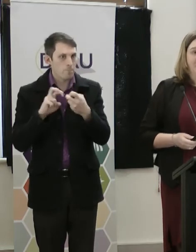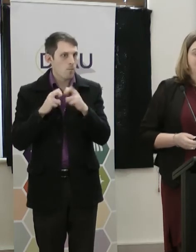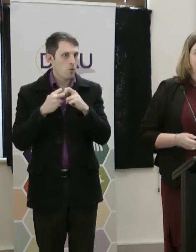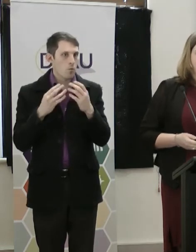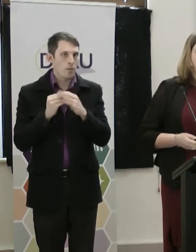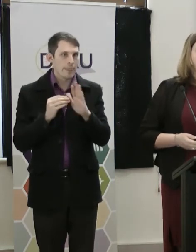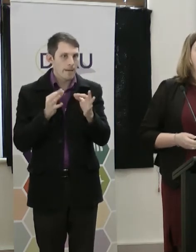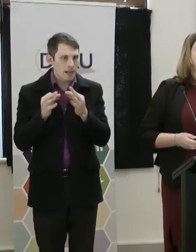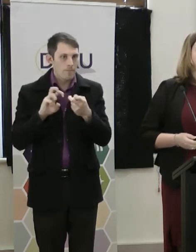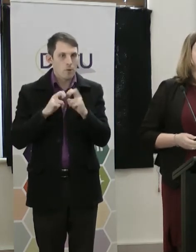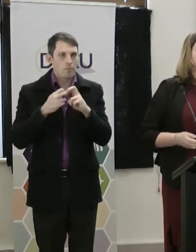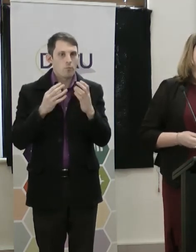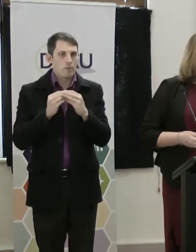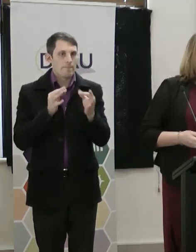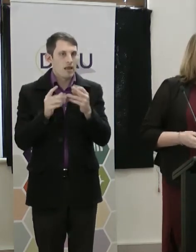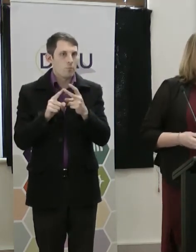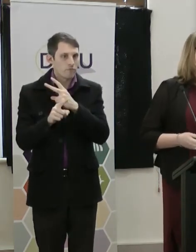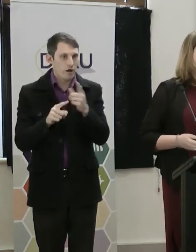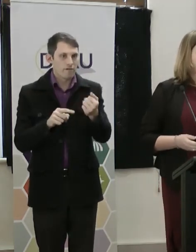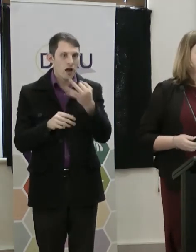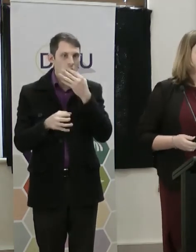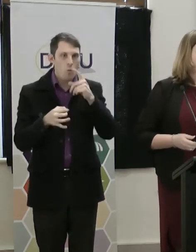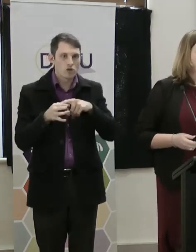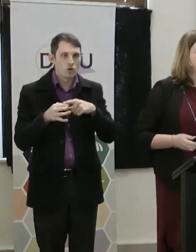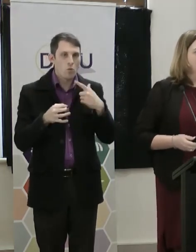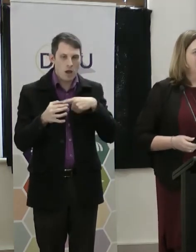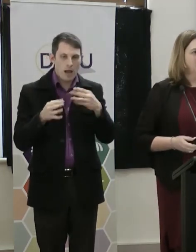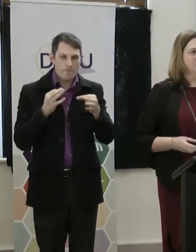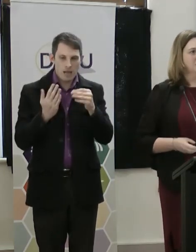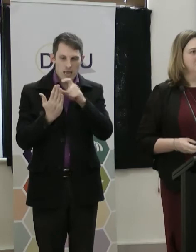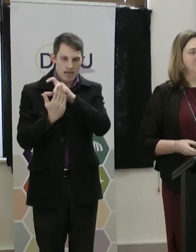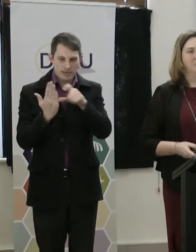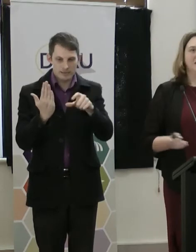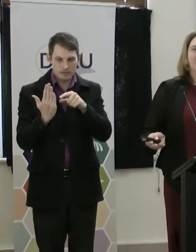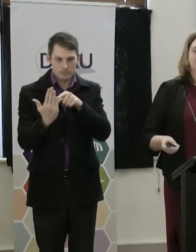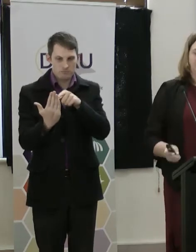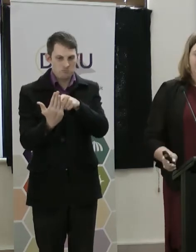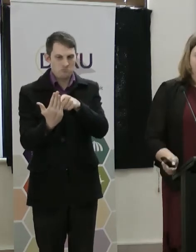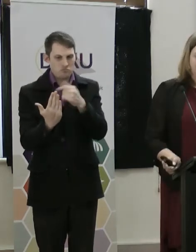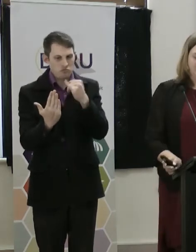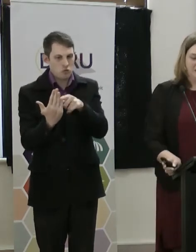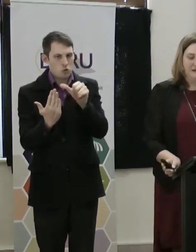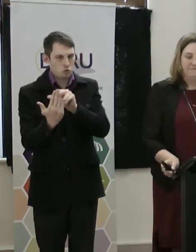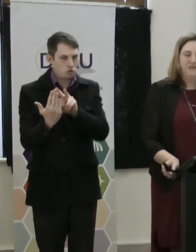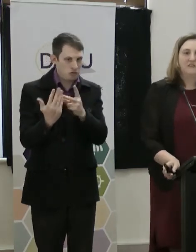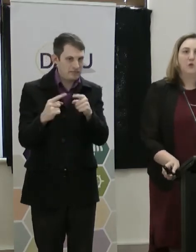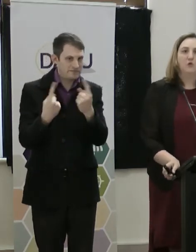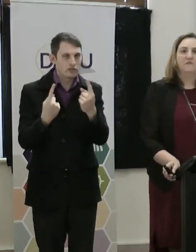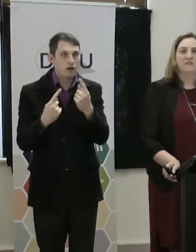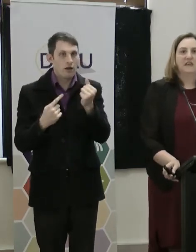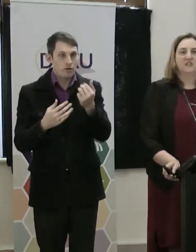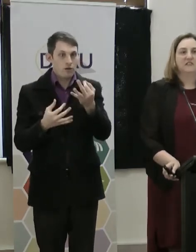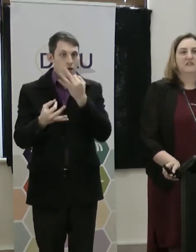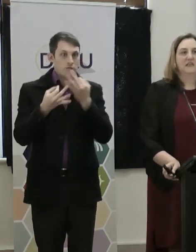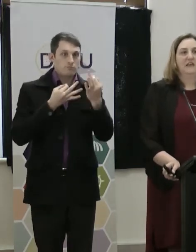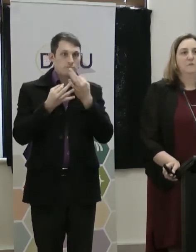and plan reviews and questions about why a plan has something in it that when it was, meant to have something else in it. So all of